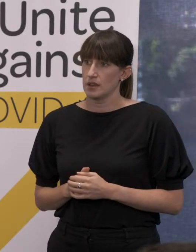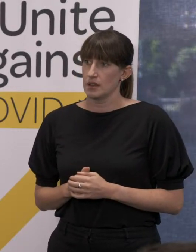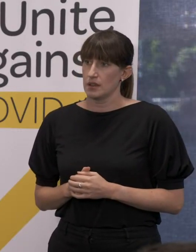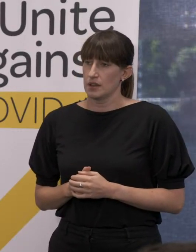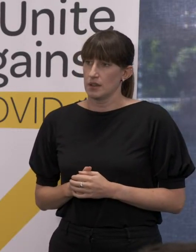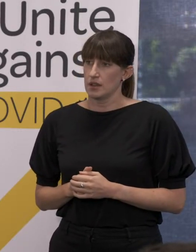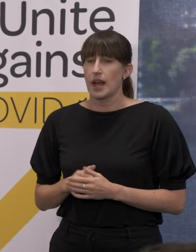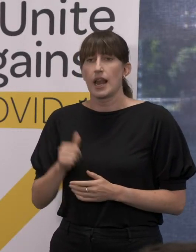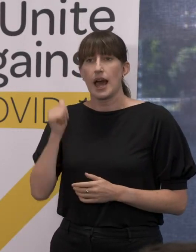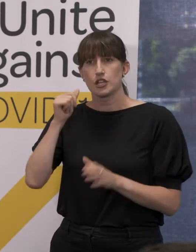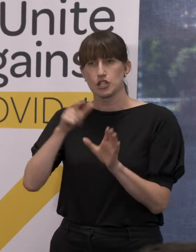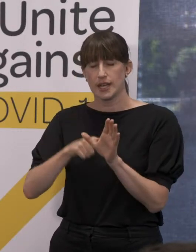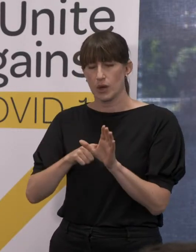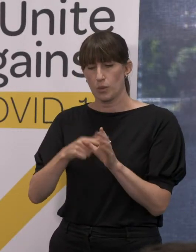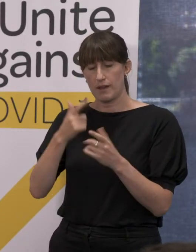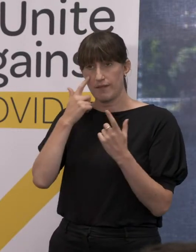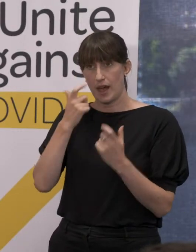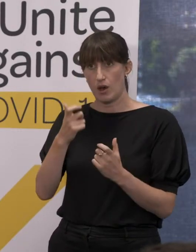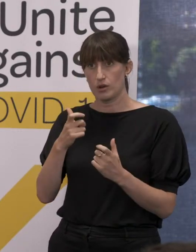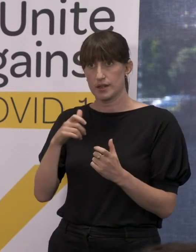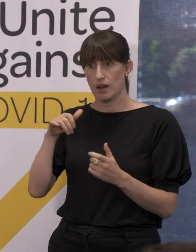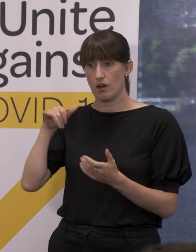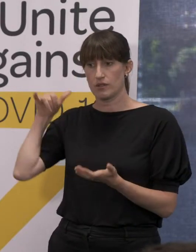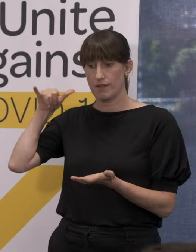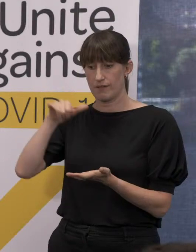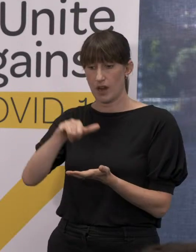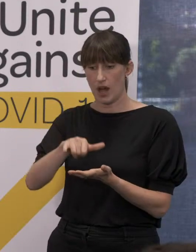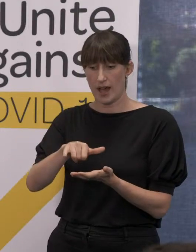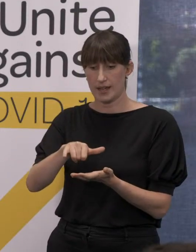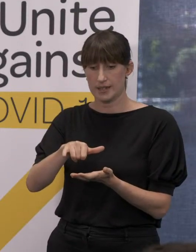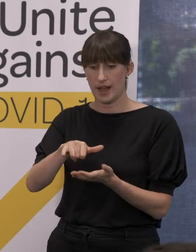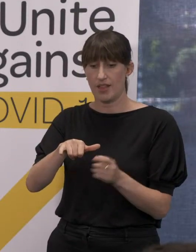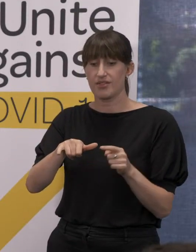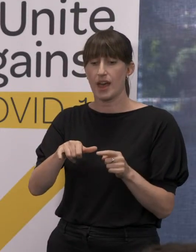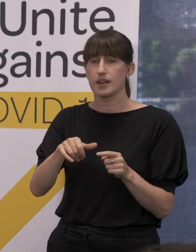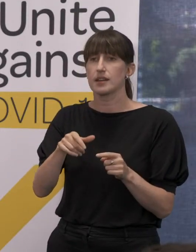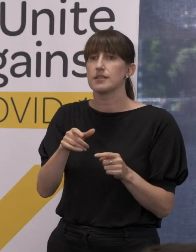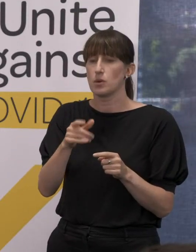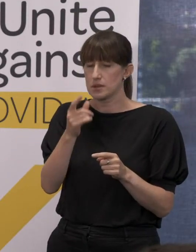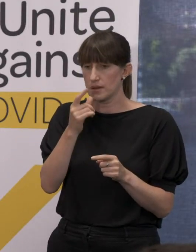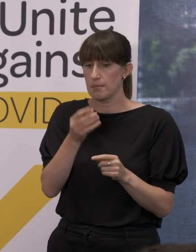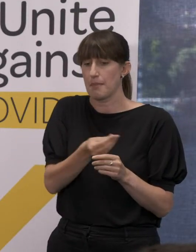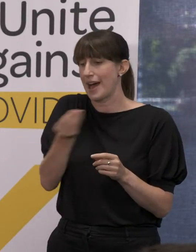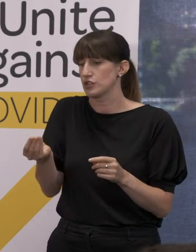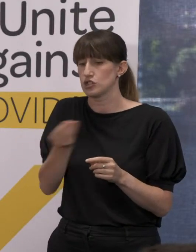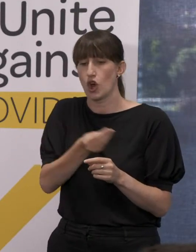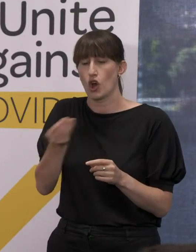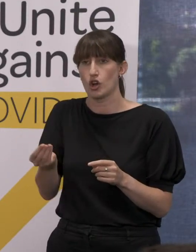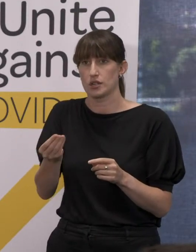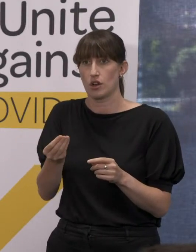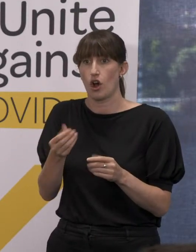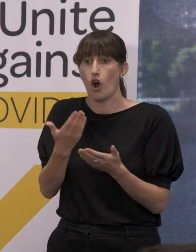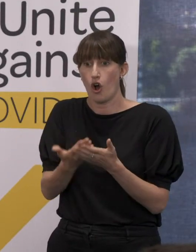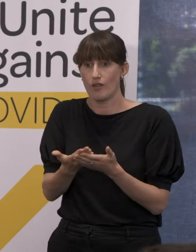had been in-flight transmission. Has the sort of sequencing of the cases that have been coming in on this UAE to New Zealand, has